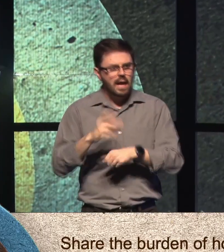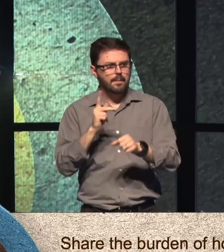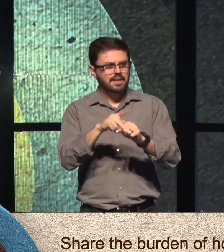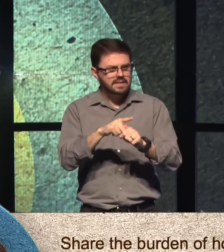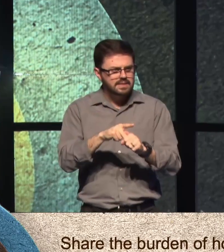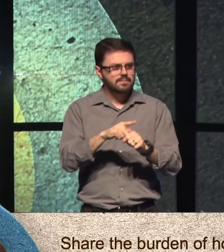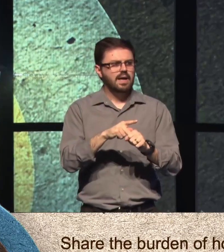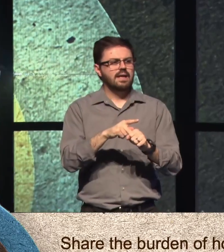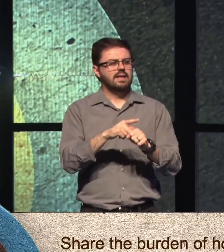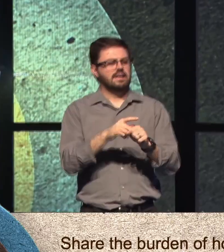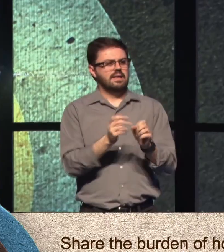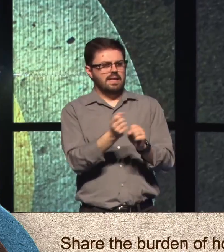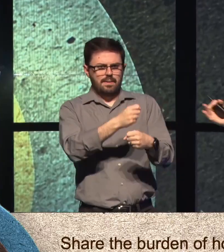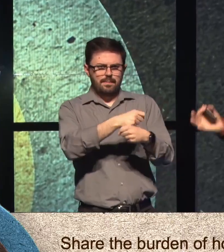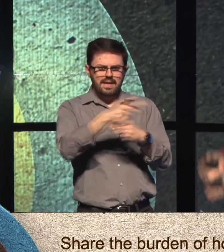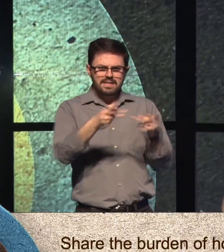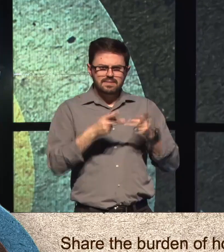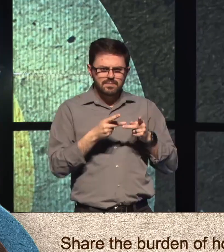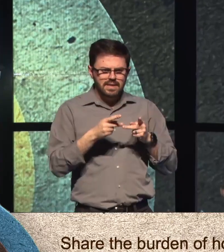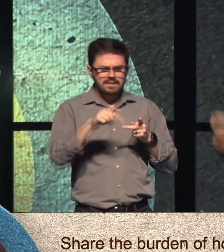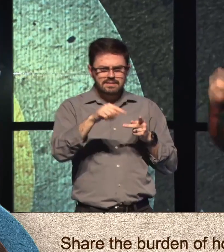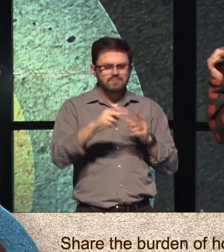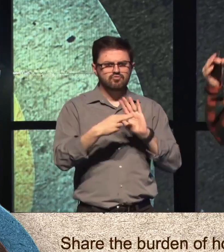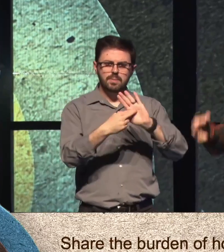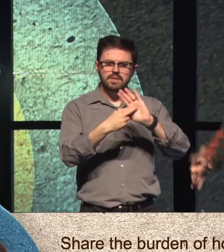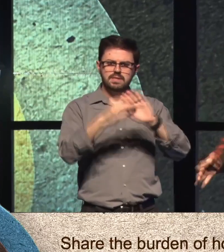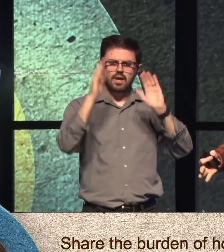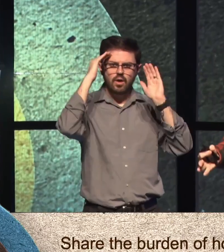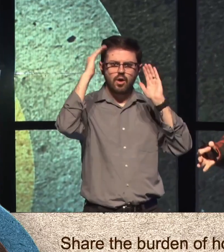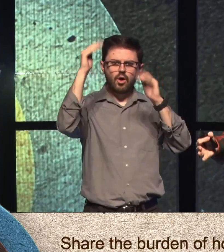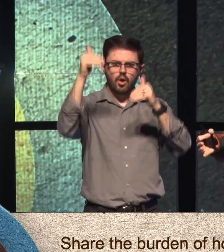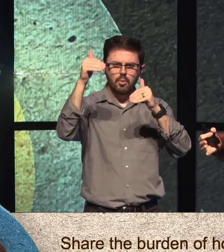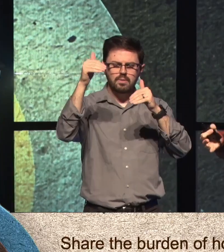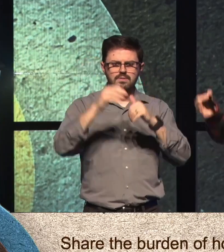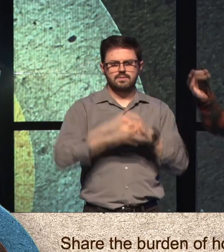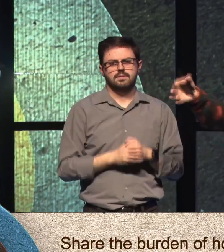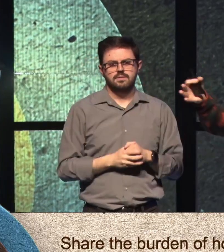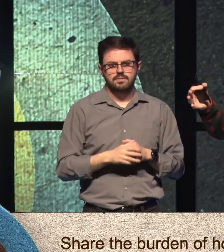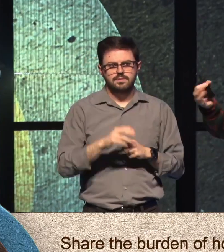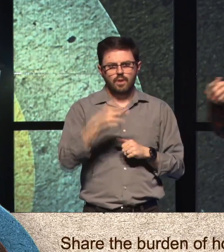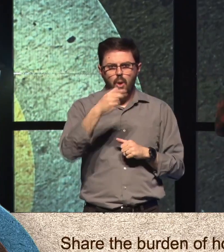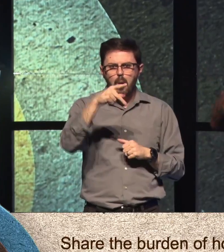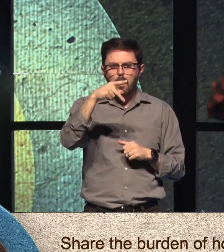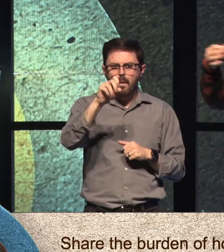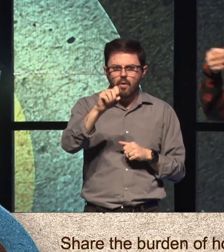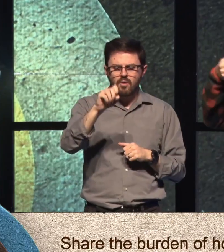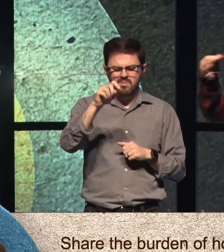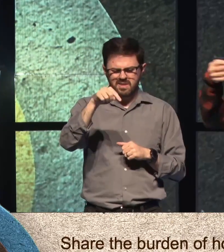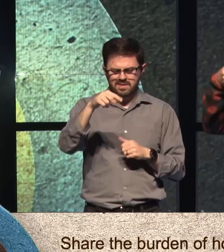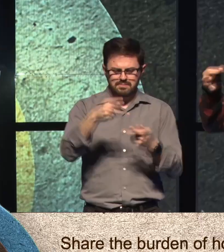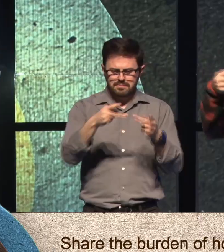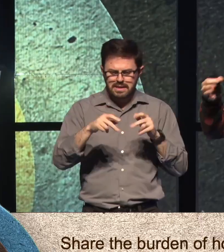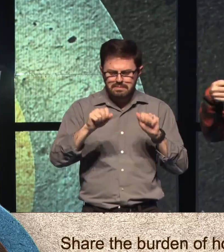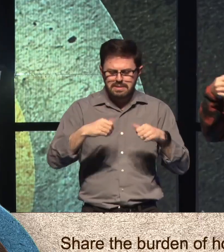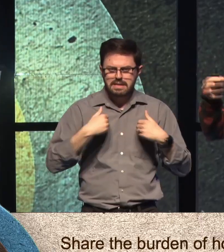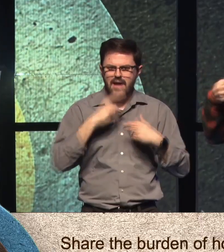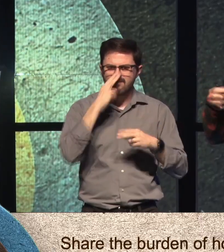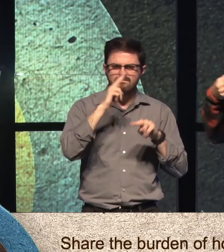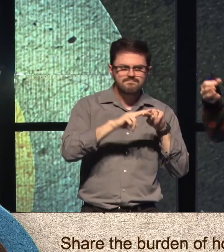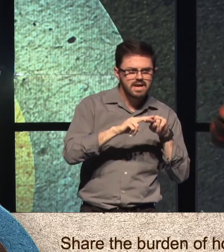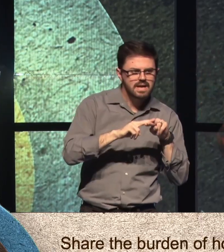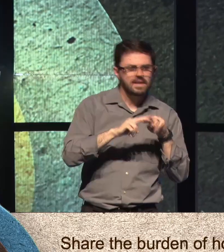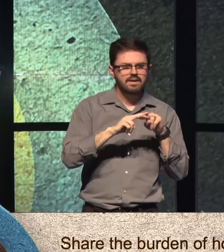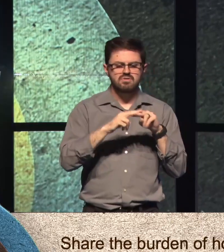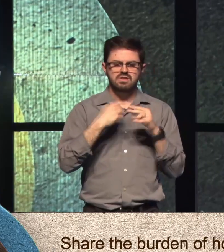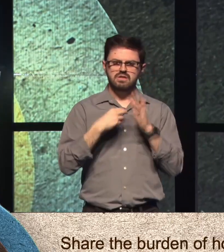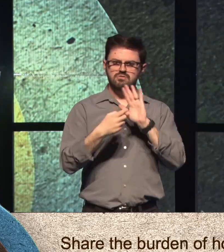place of hope, not just a success. I don't even know what that means, but a space of hope. A space of fun where we live out our values of sharing the burden